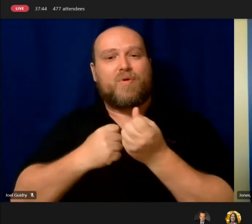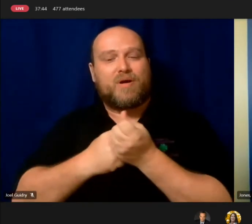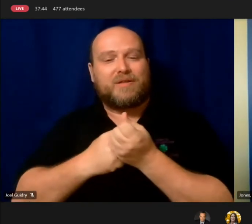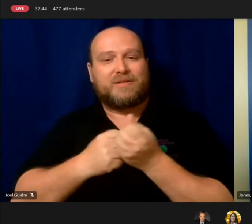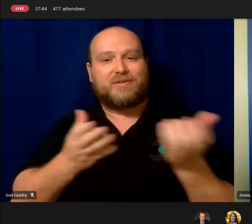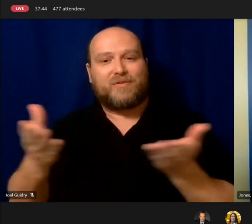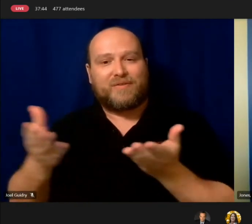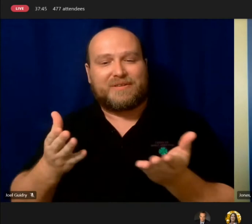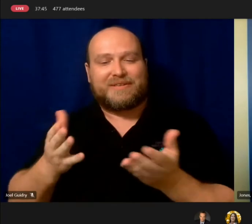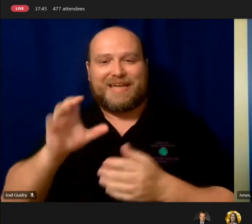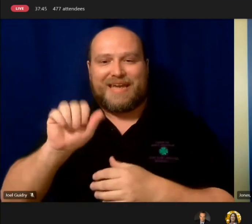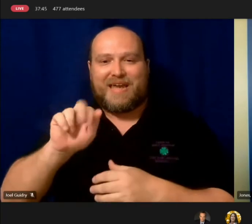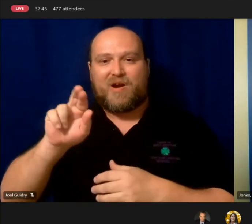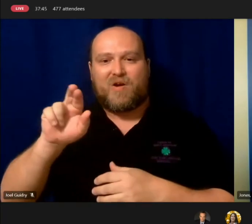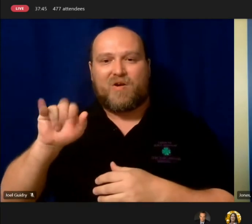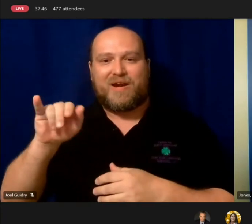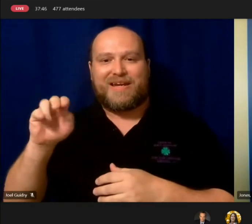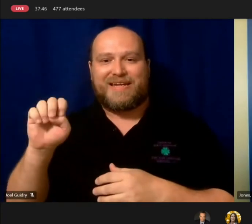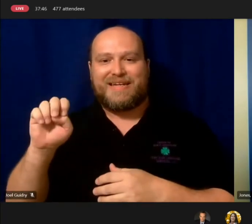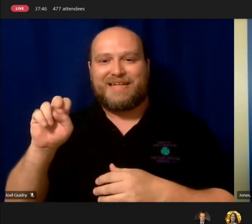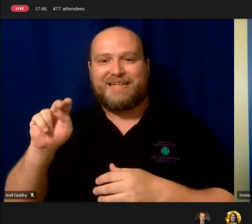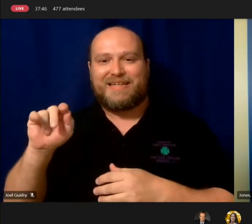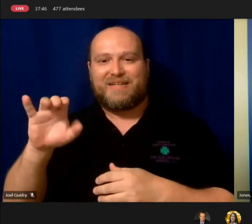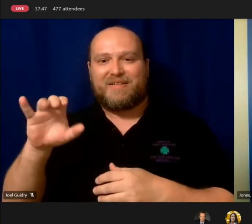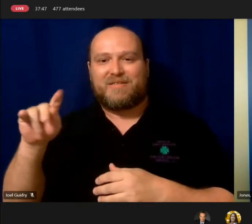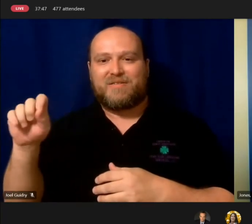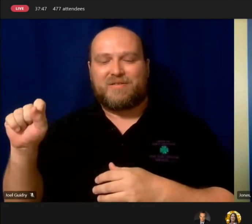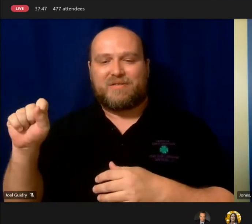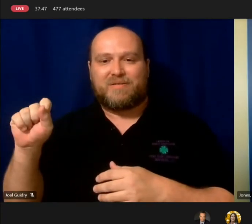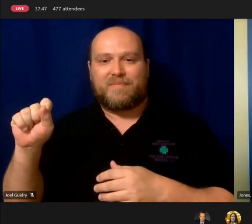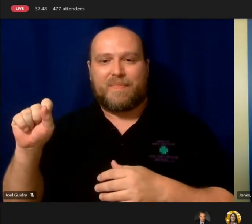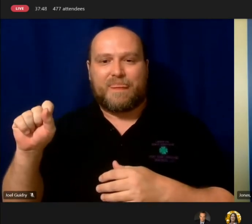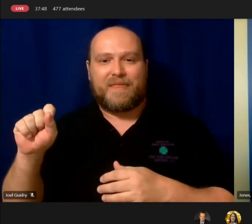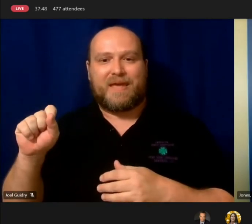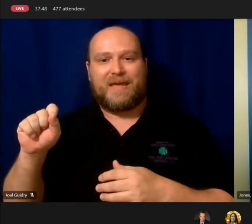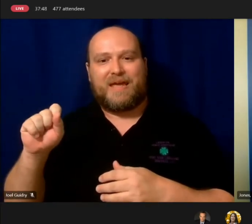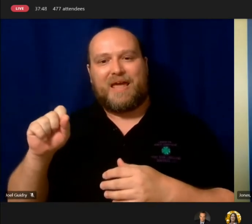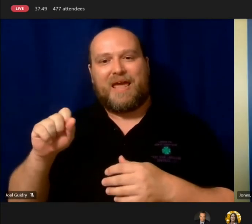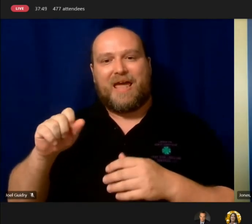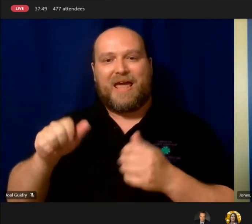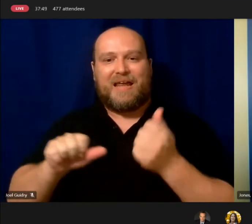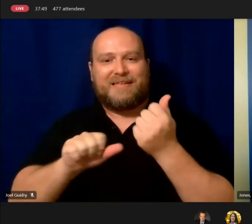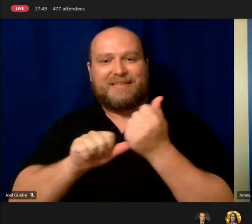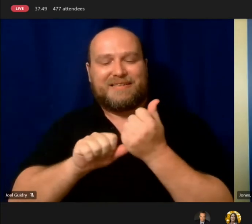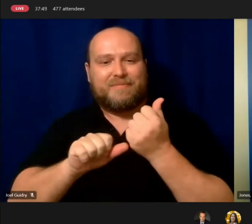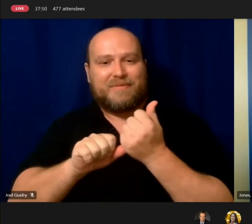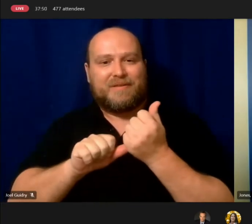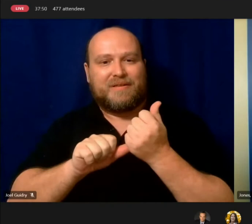Deputy Superintendent of Strategy Deployment and Responsiveness, Carrie Campbell,